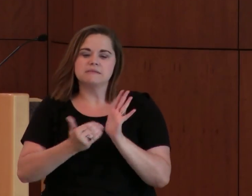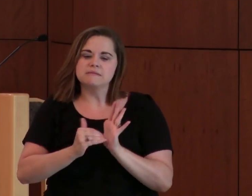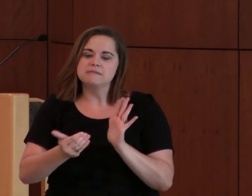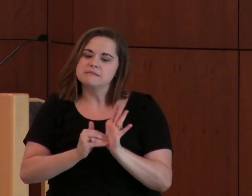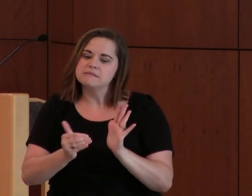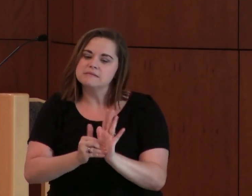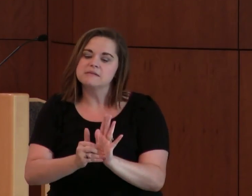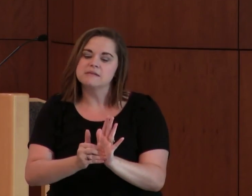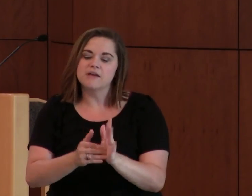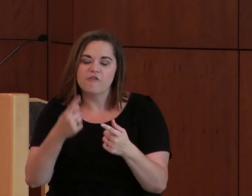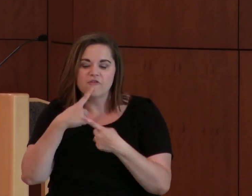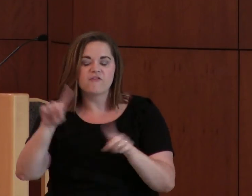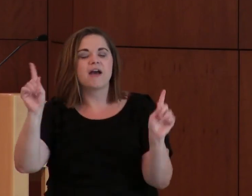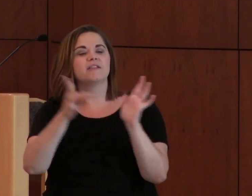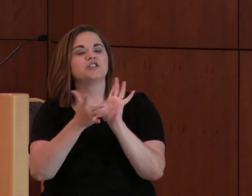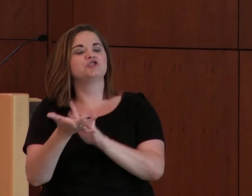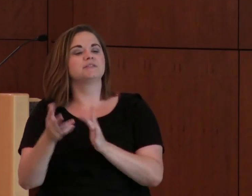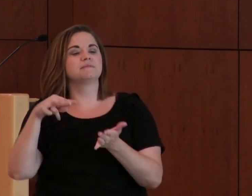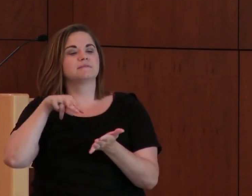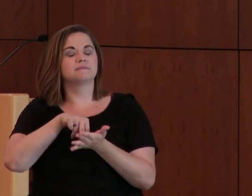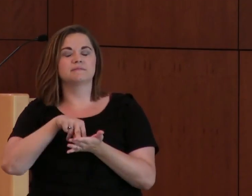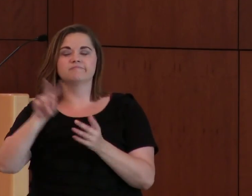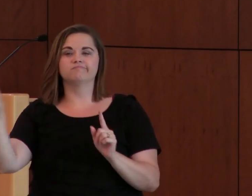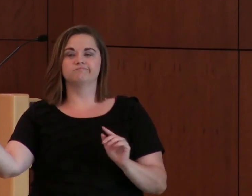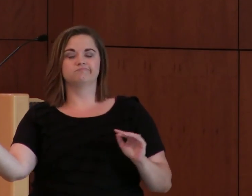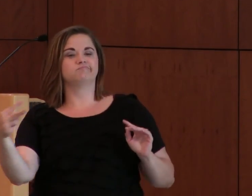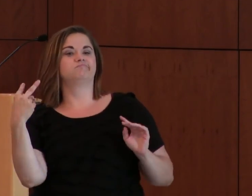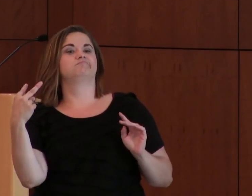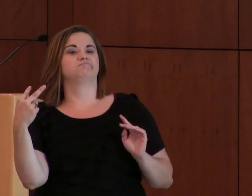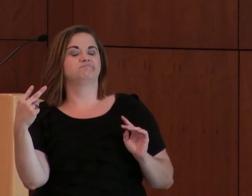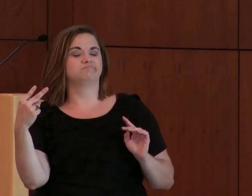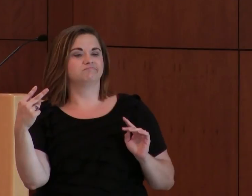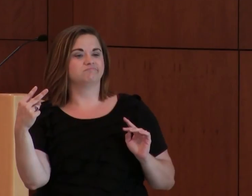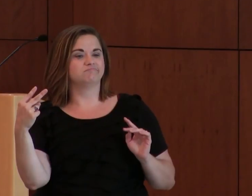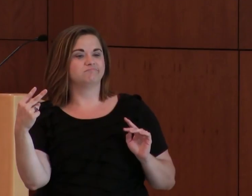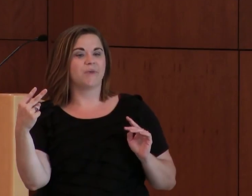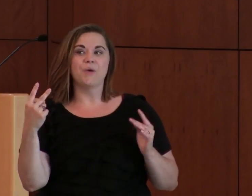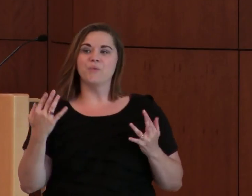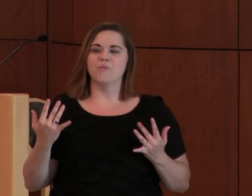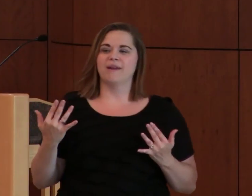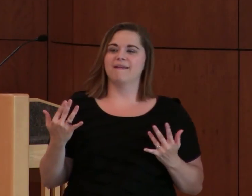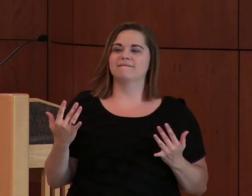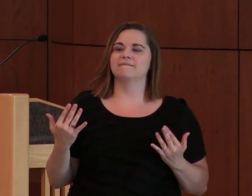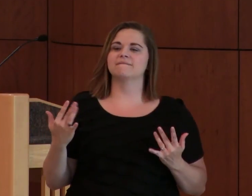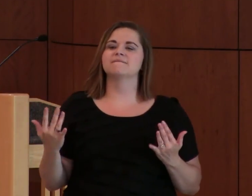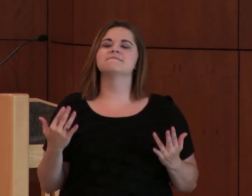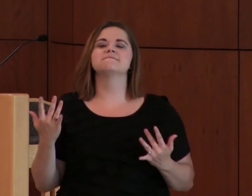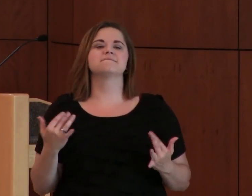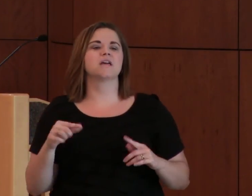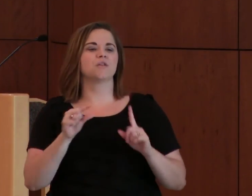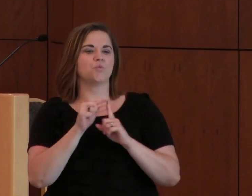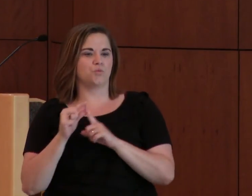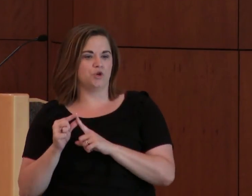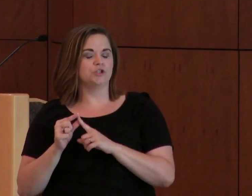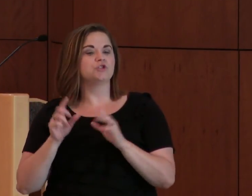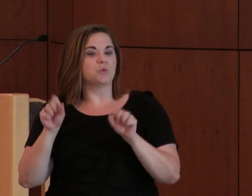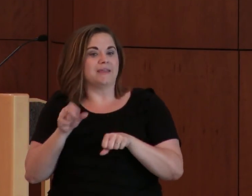Jesus stands up and turns to them, and they're eagerly awaiting their response, eagerly awaiting these words that they can then use to trap